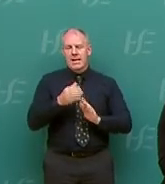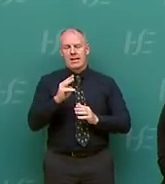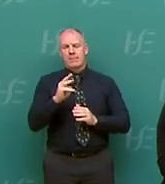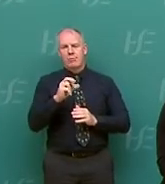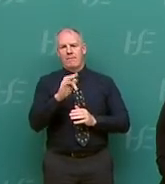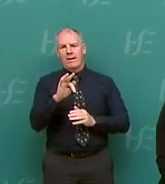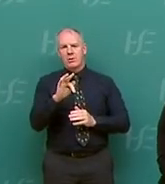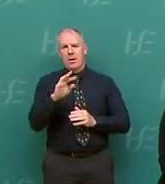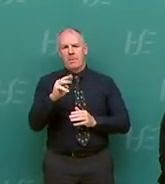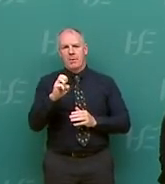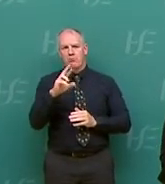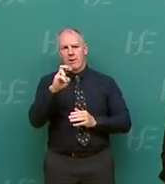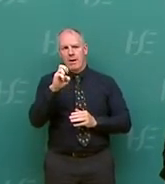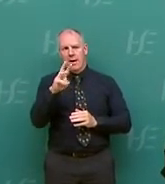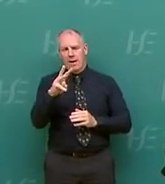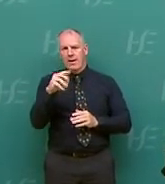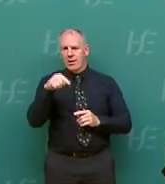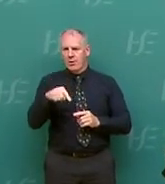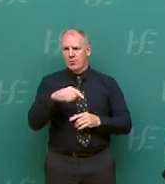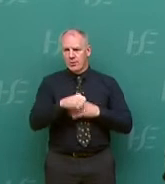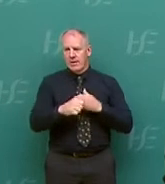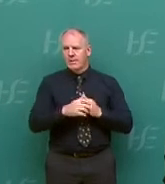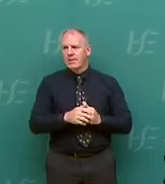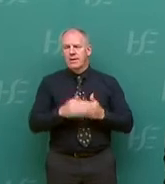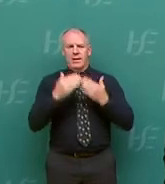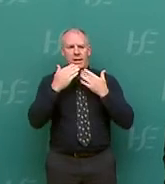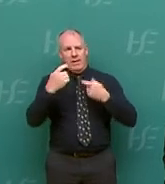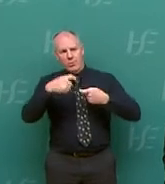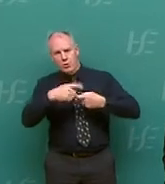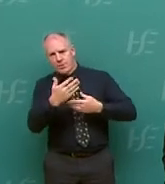McCrath. Very good to be here. Thank you for